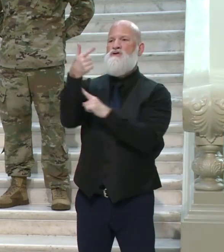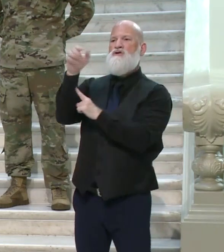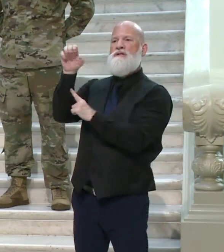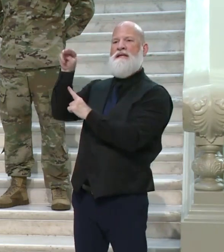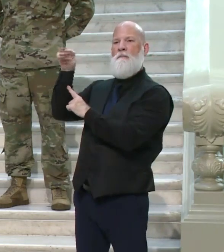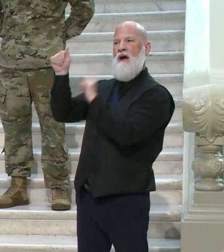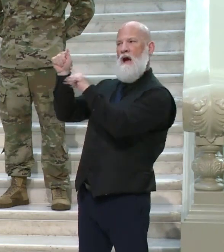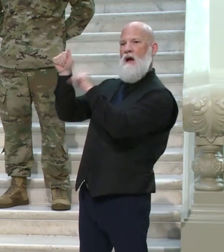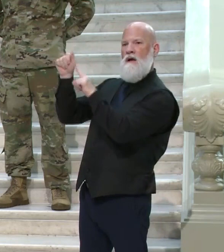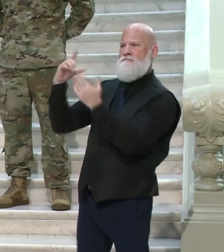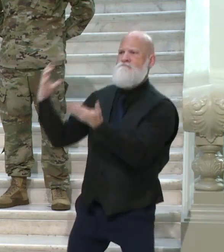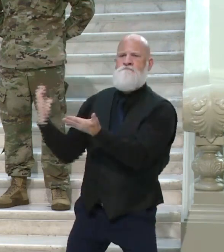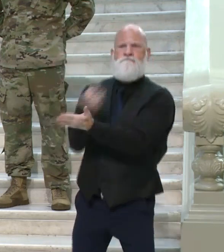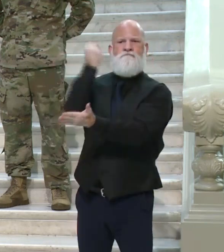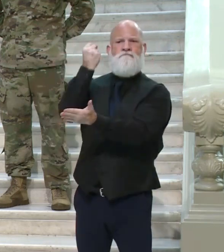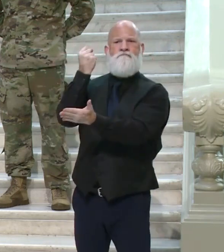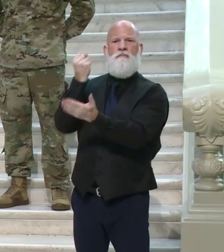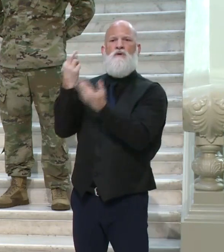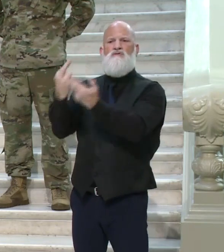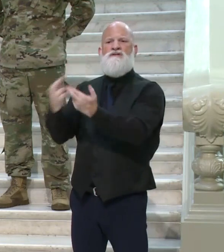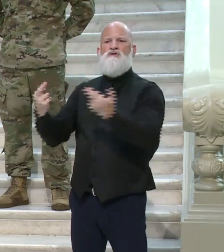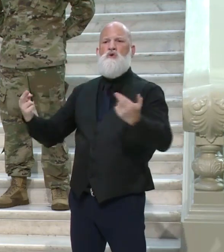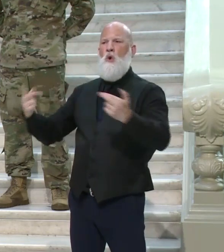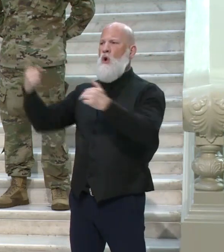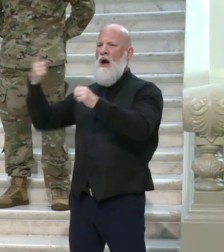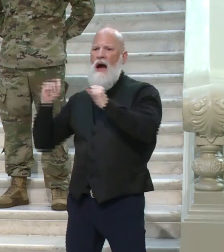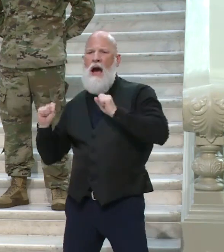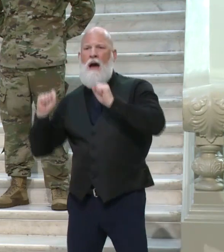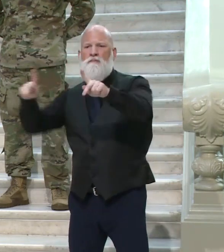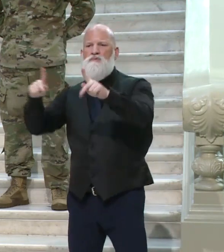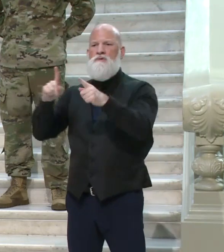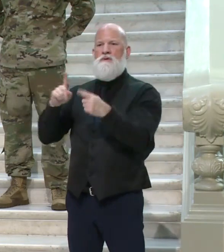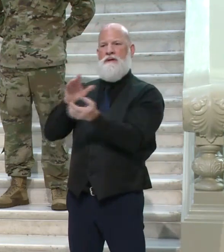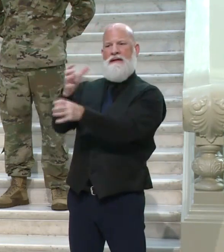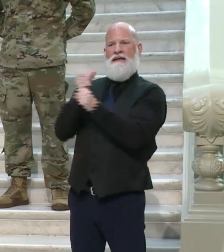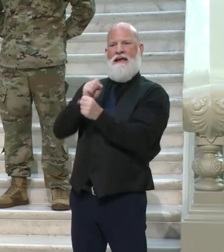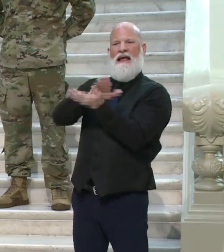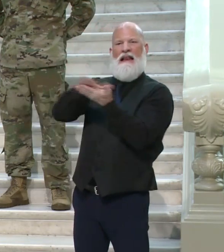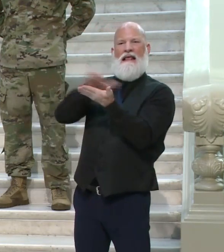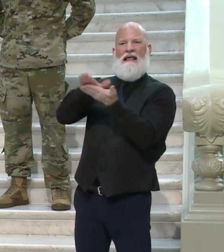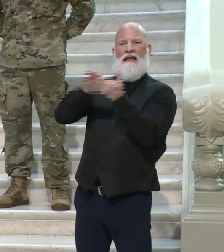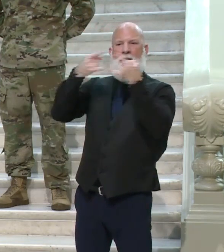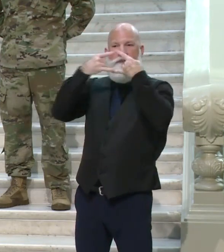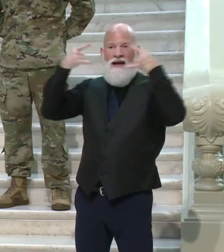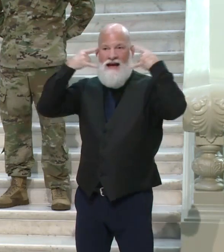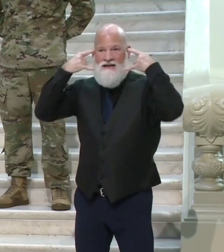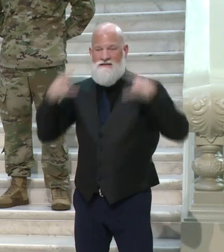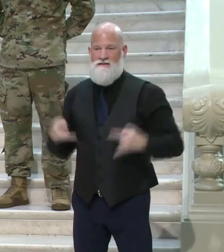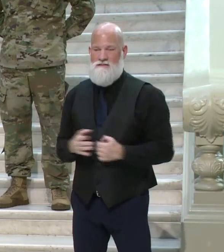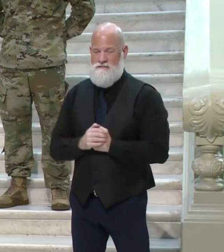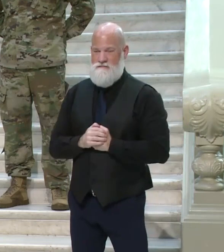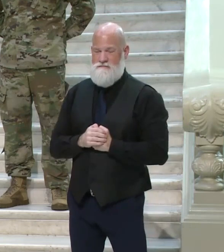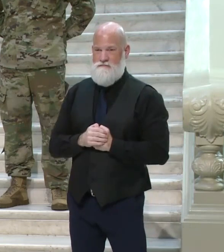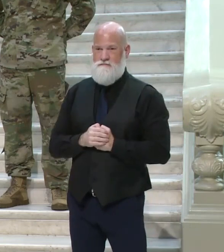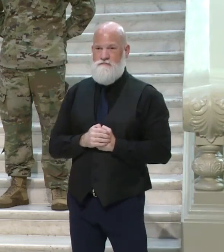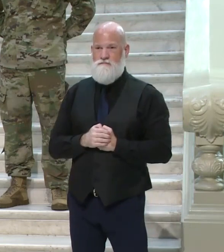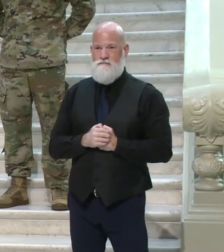this resource as they continue to work on the front lines of our fight with